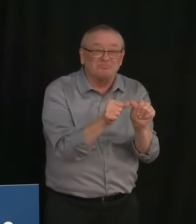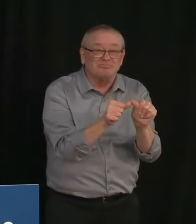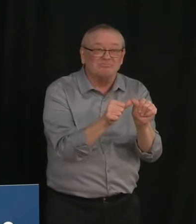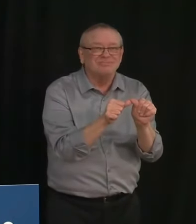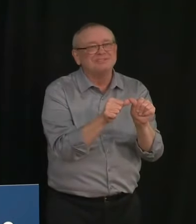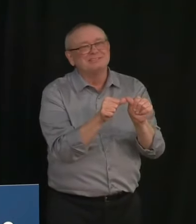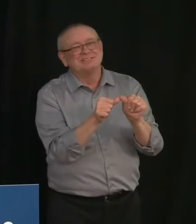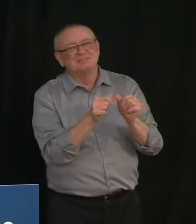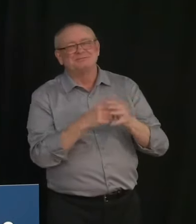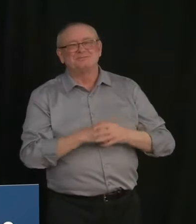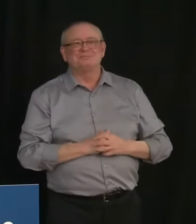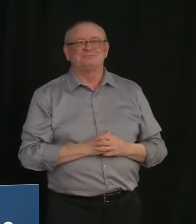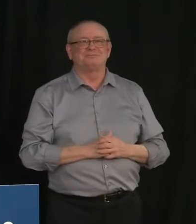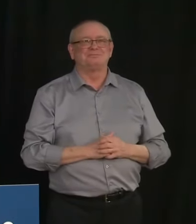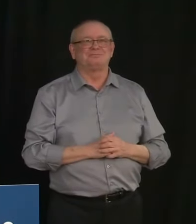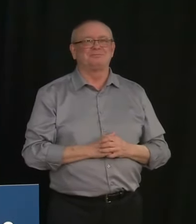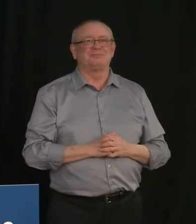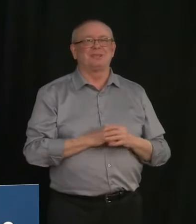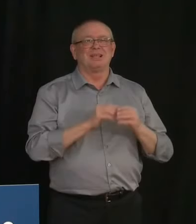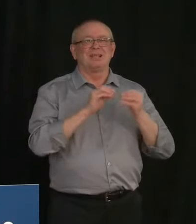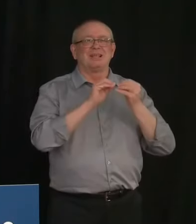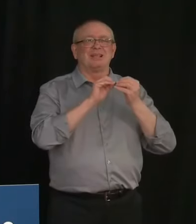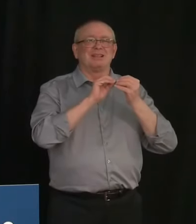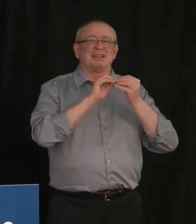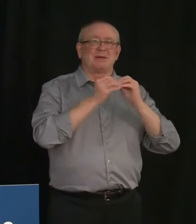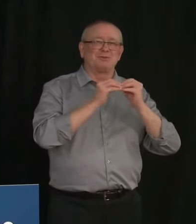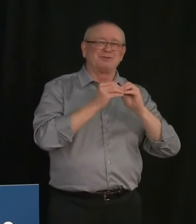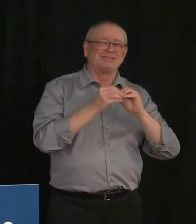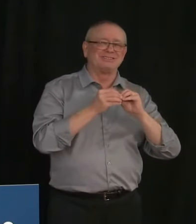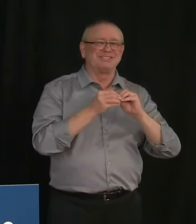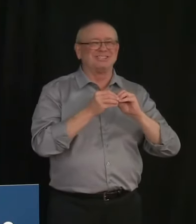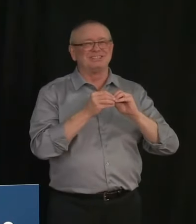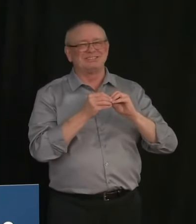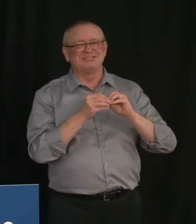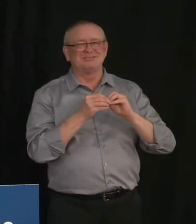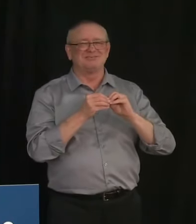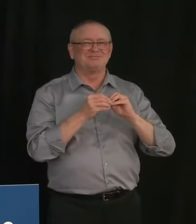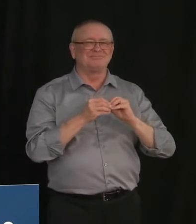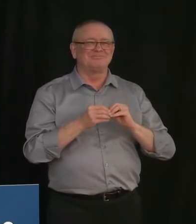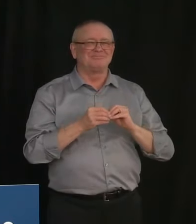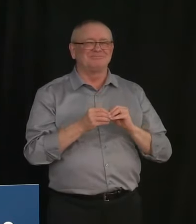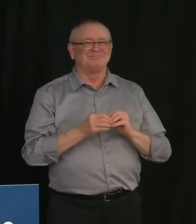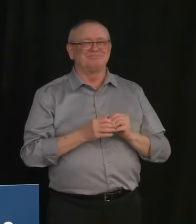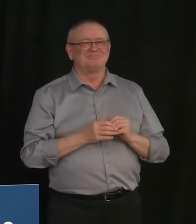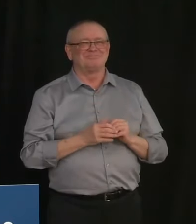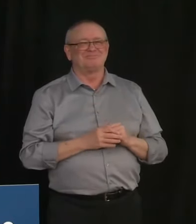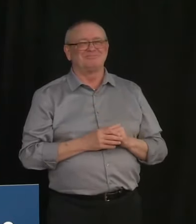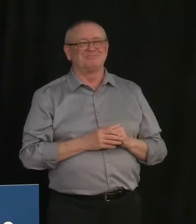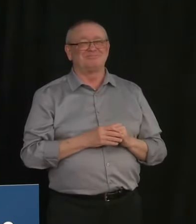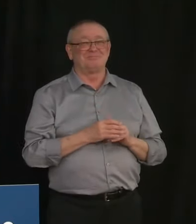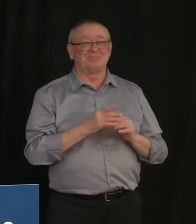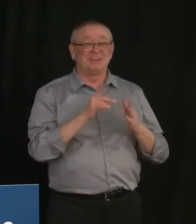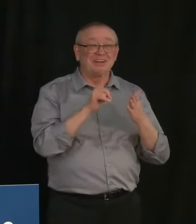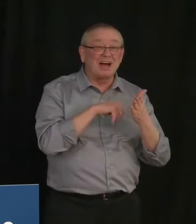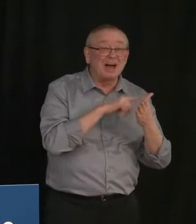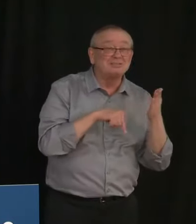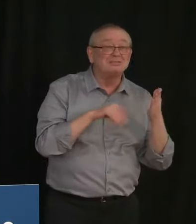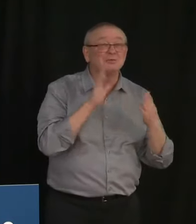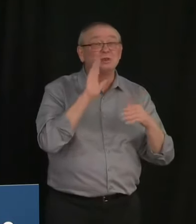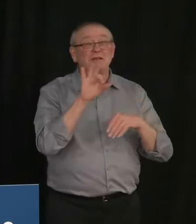variants of concern that would potentially change the plans for easing measures on Monday, there is